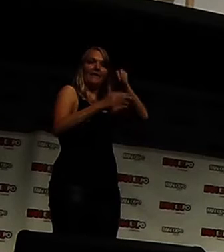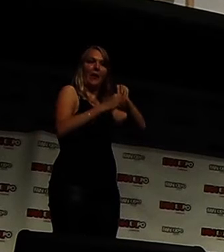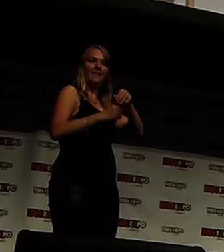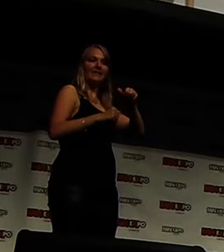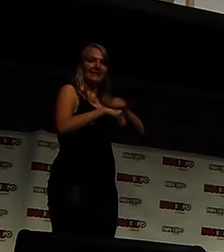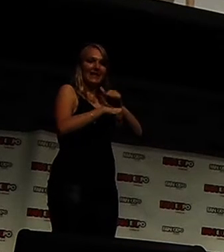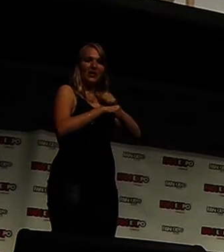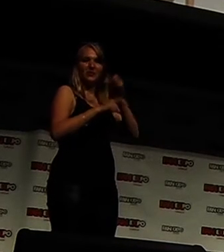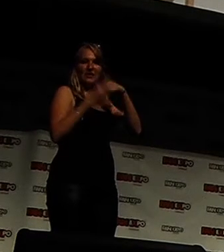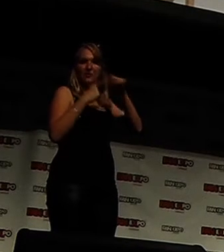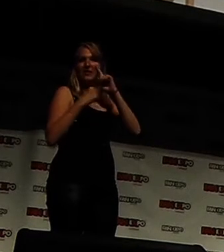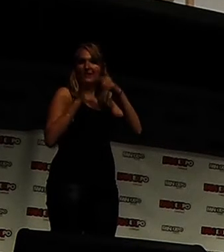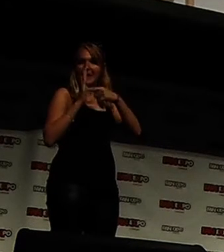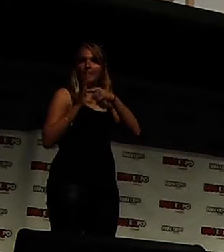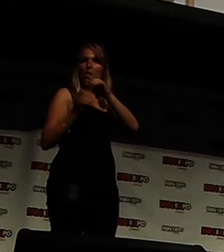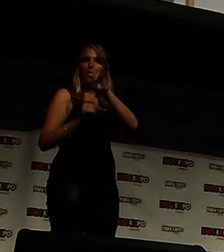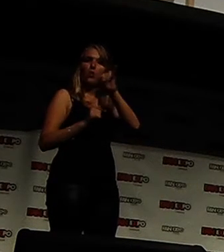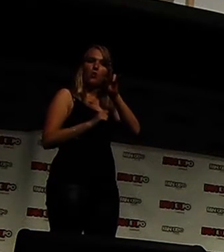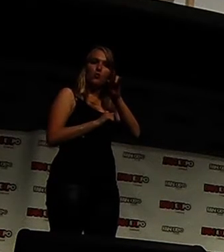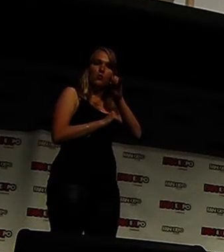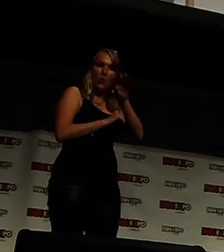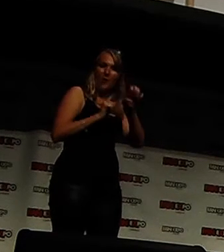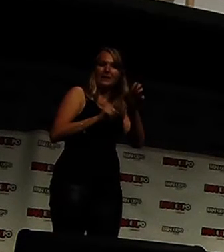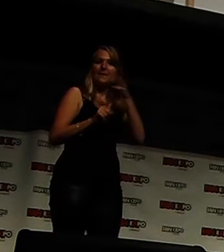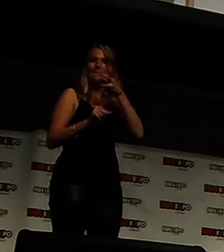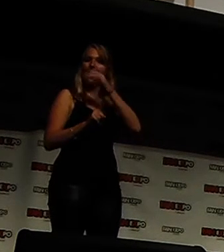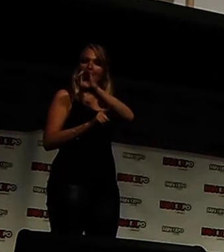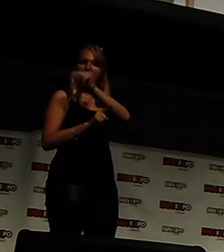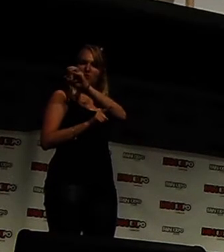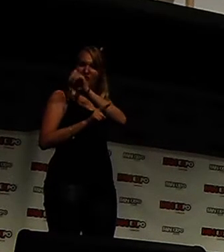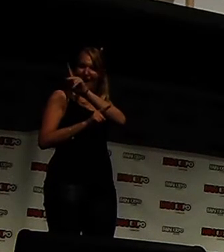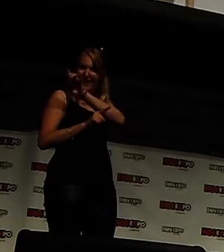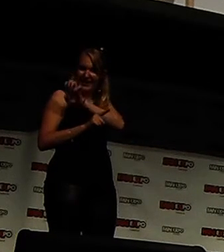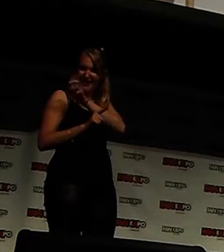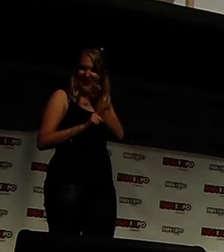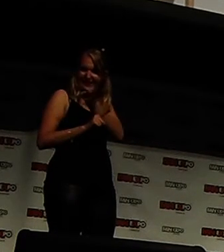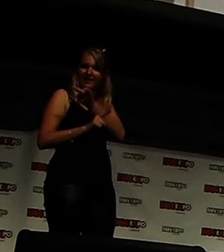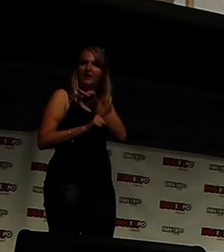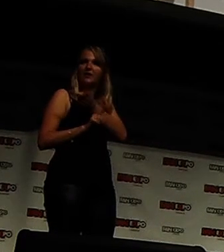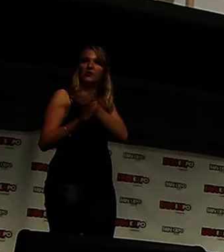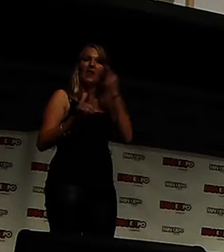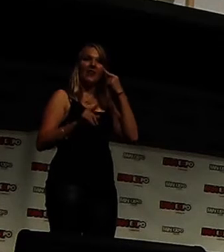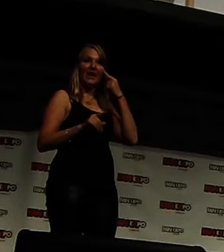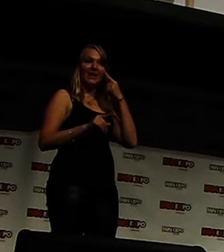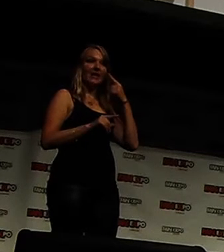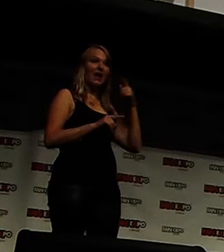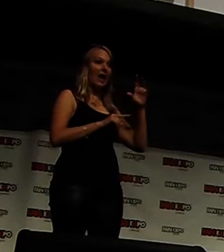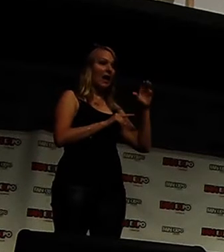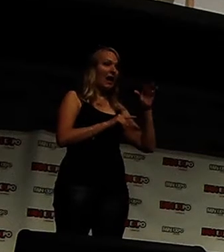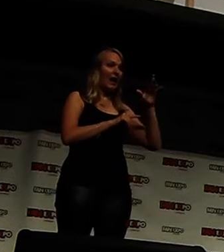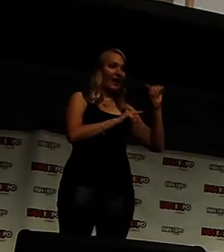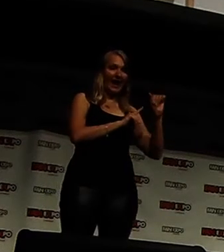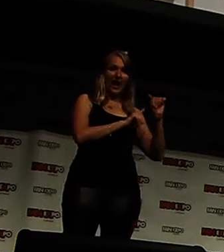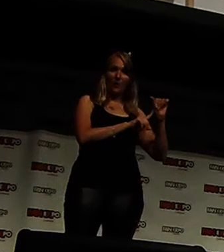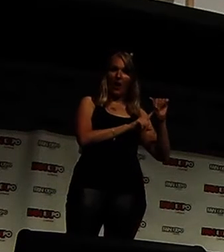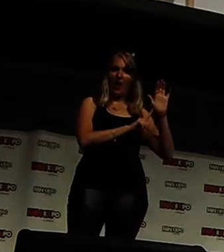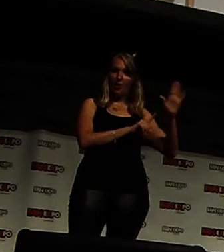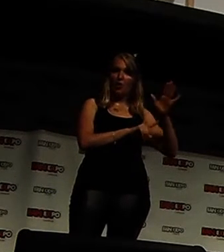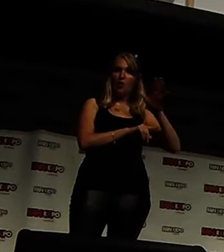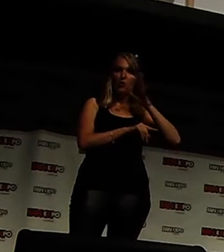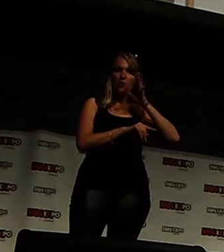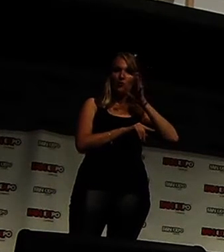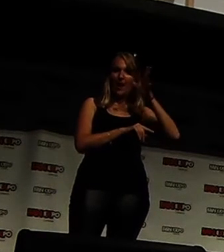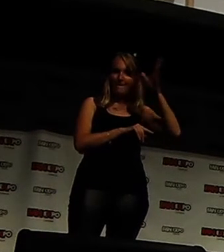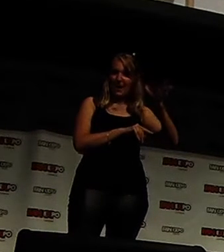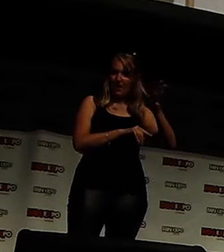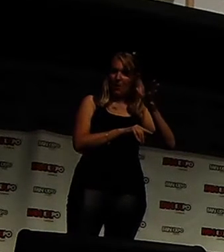Yeah. Your Rose and Jackie. Do you think Clara's dad and Bran may possibly find out? I keep saying, let's